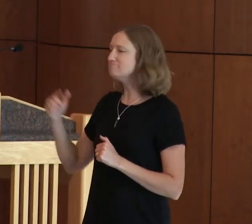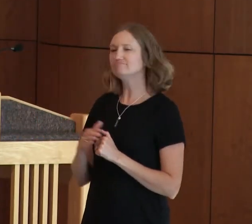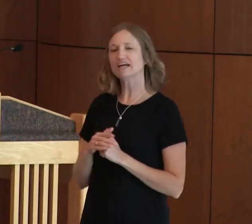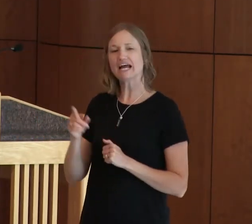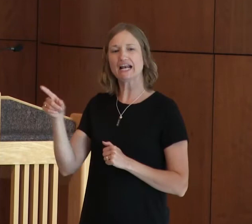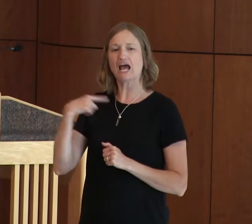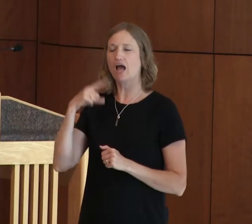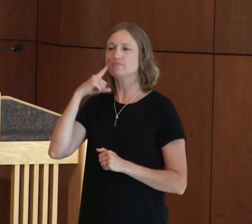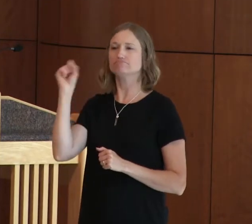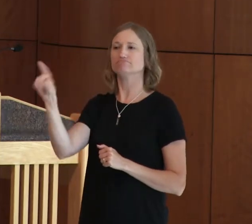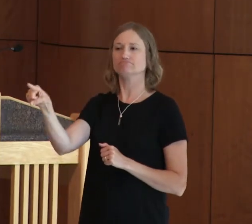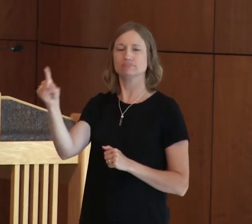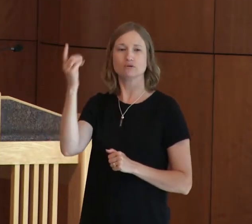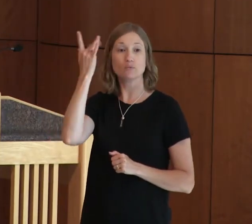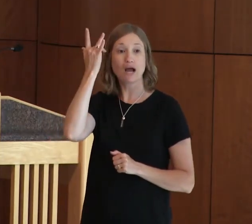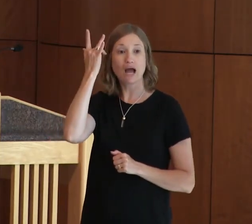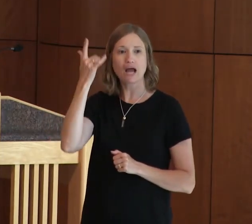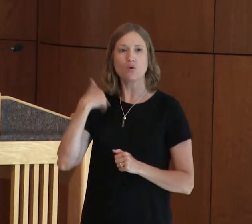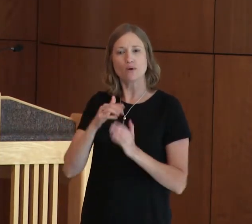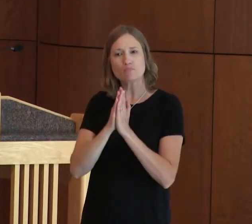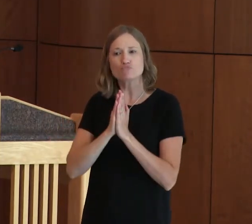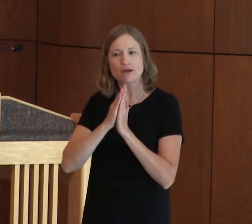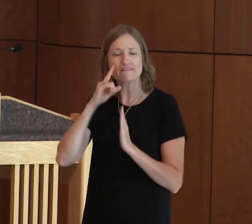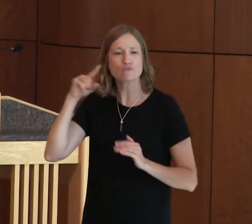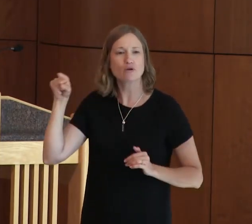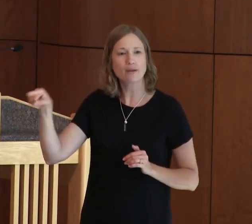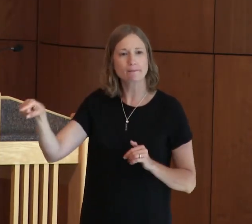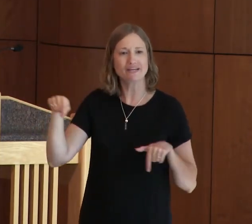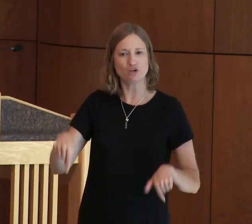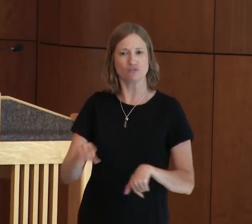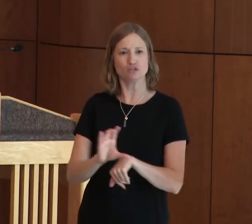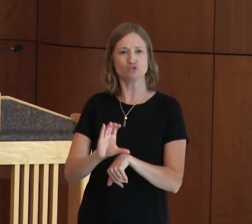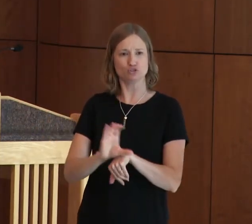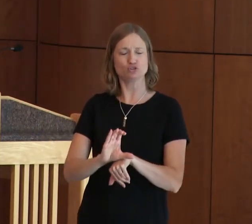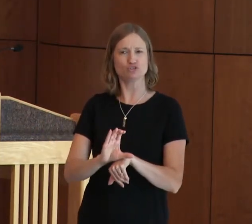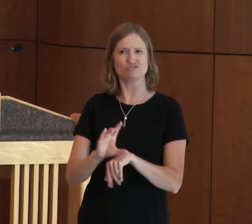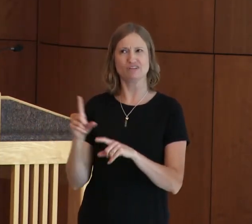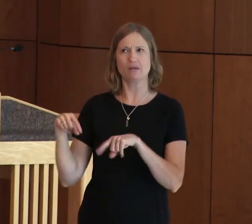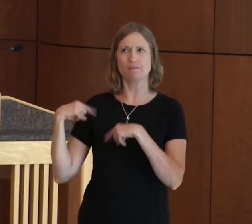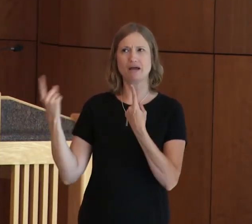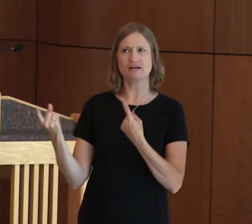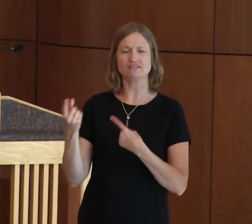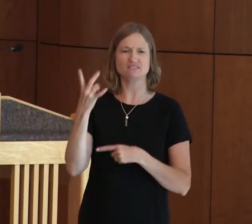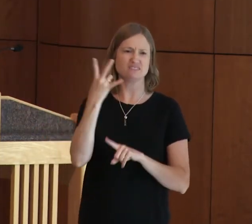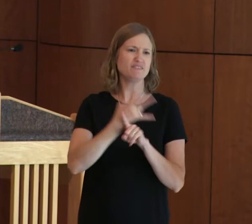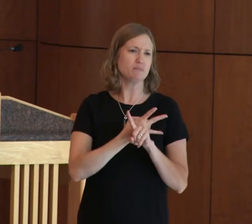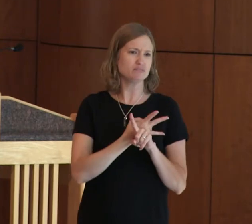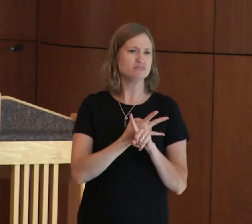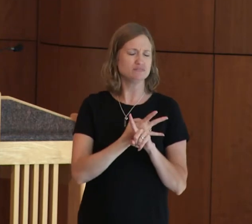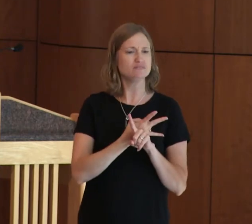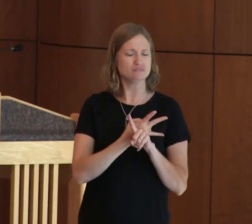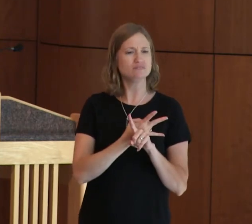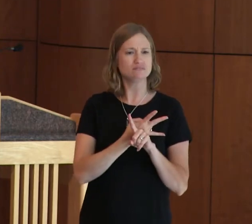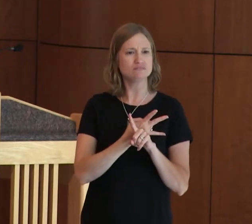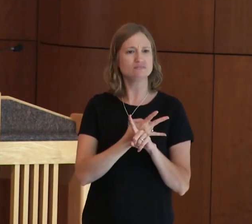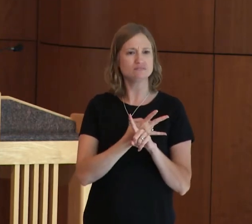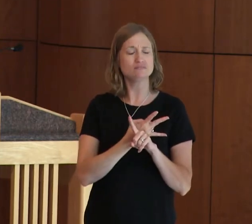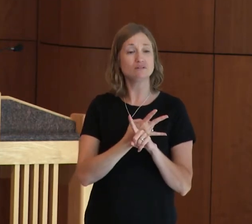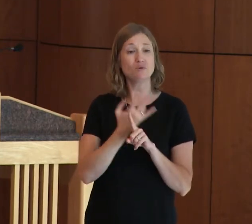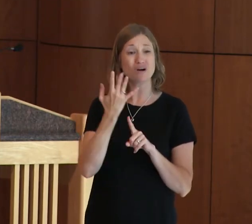to me because we have been praying for him in this congregation for about the last 7 months. Because about 7 months